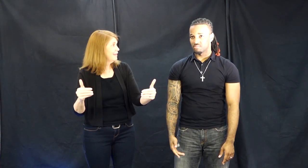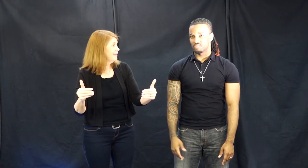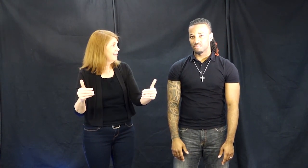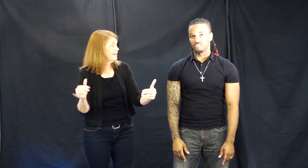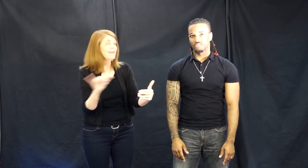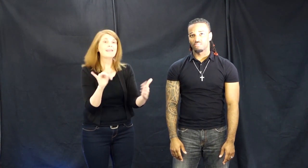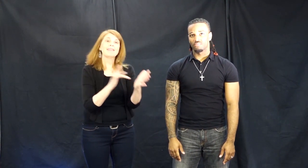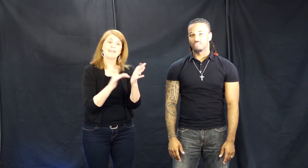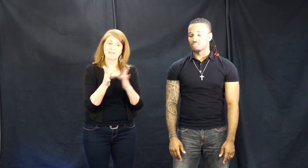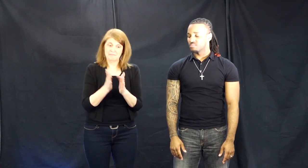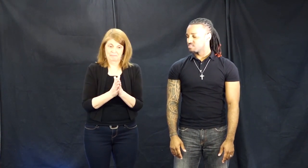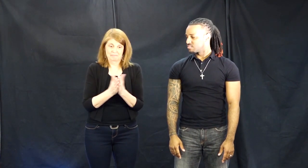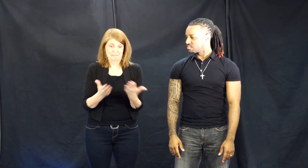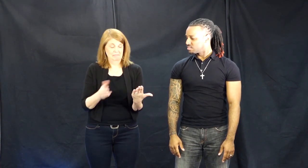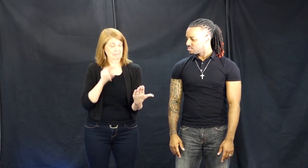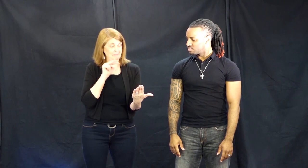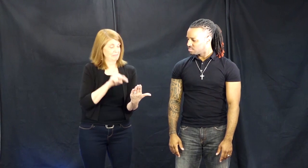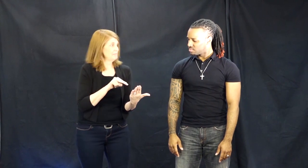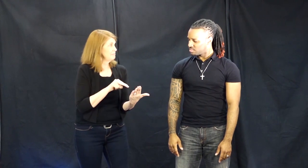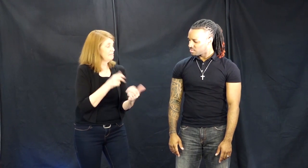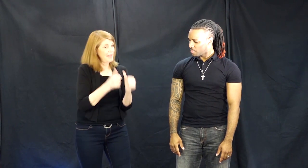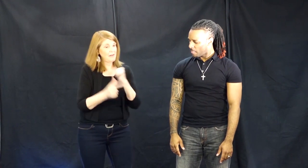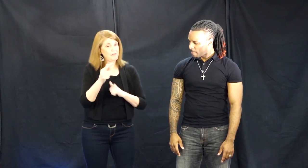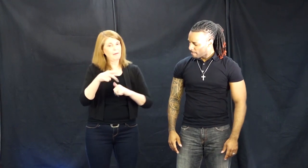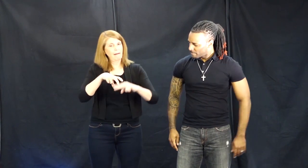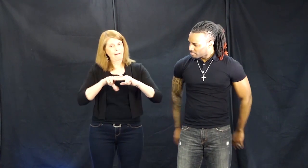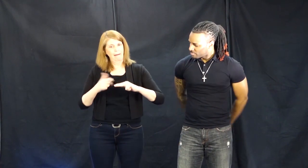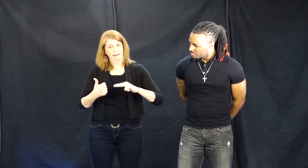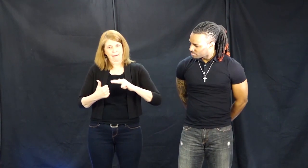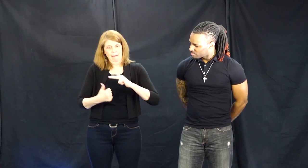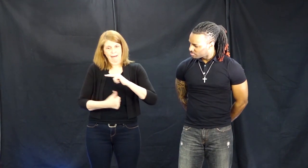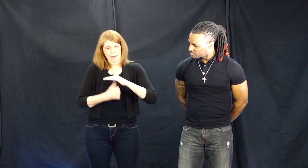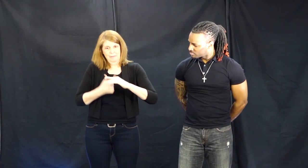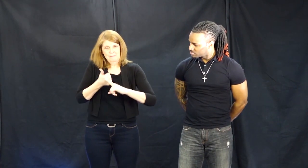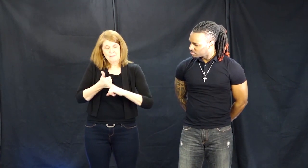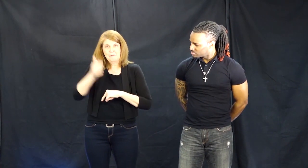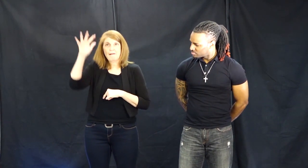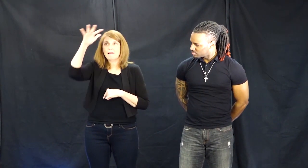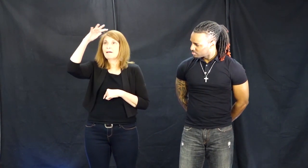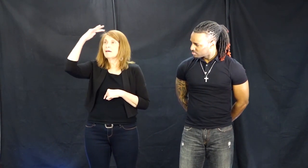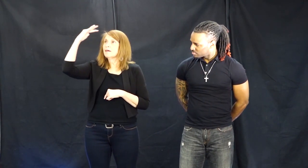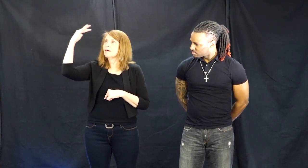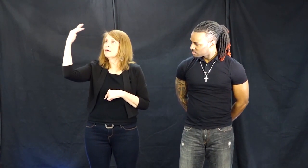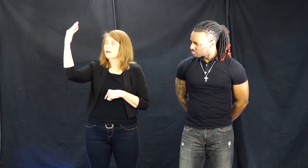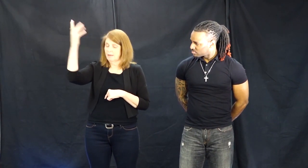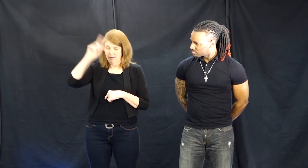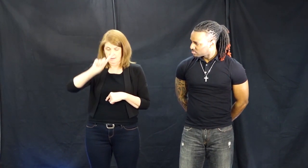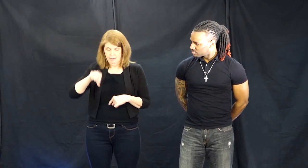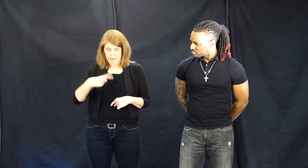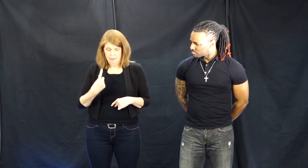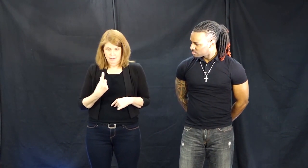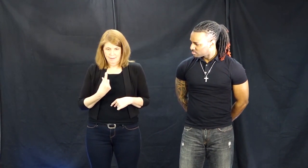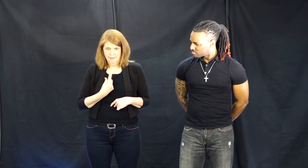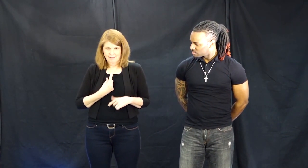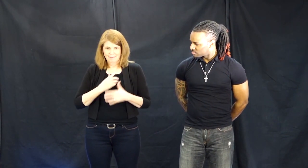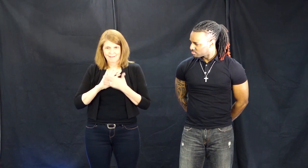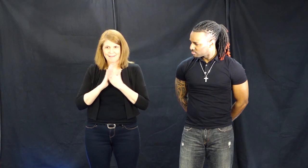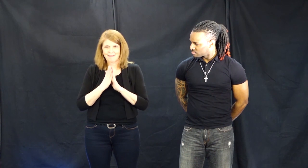scripture says, everyone shall sit under their own vine and fig tree, and no one shall make